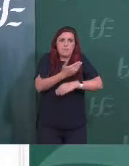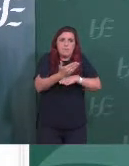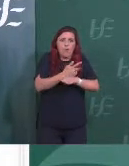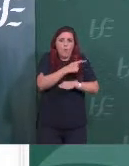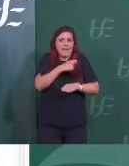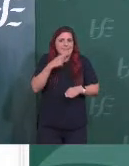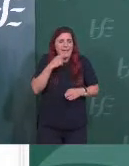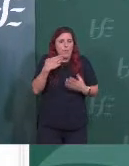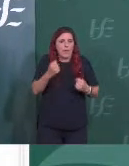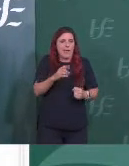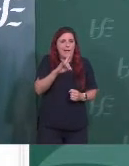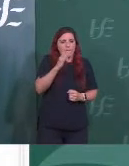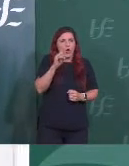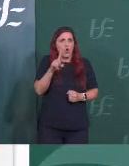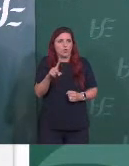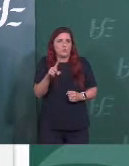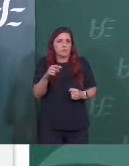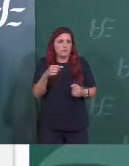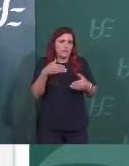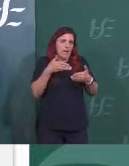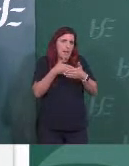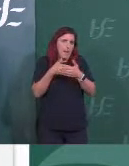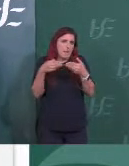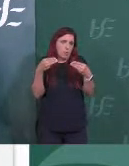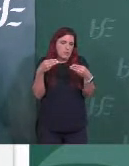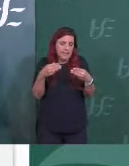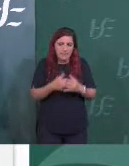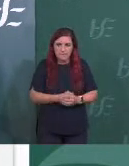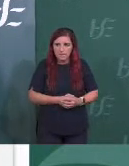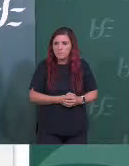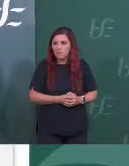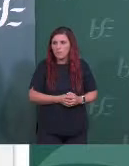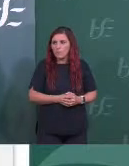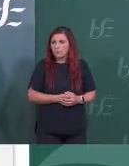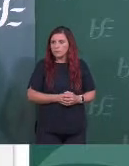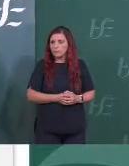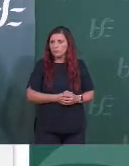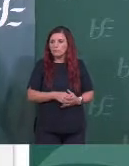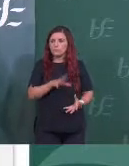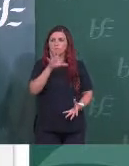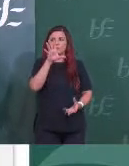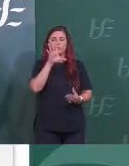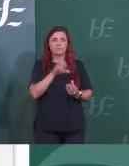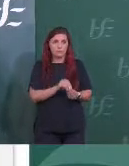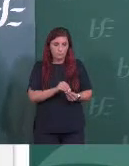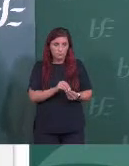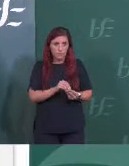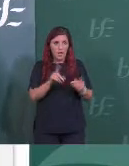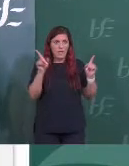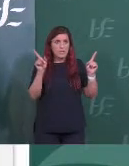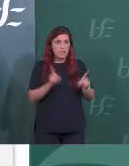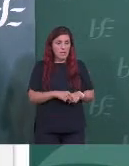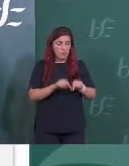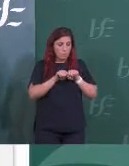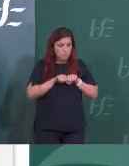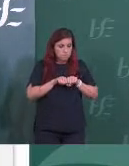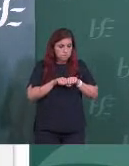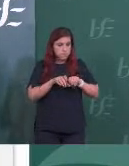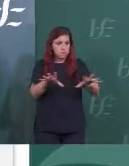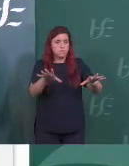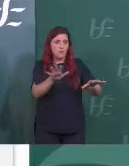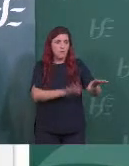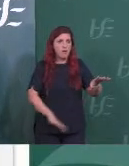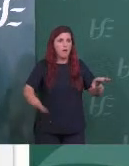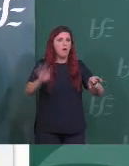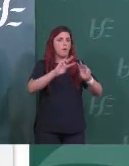to achieve what is called herd immunity. So, summary, Delta variant is spreading worldwide,